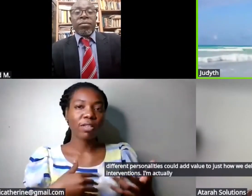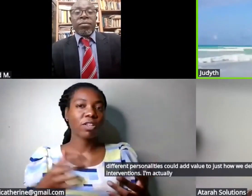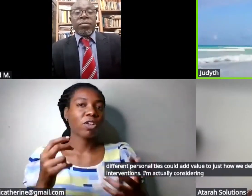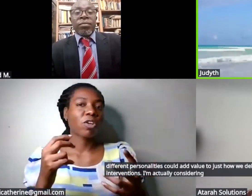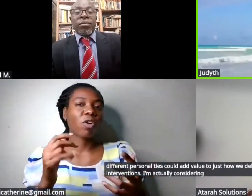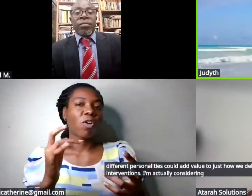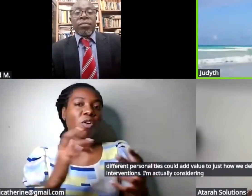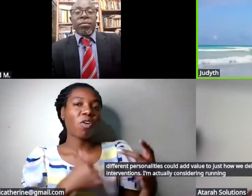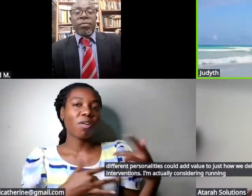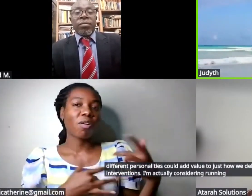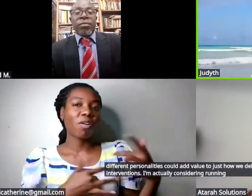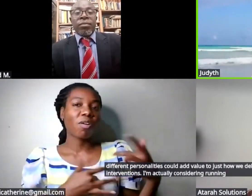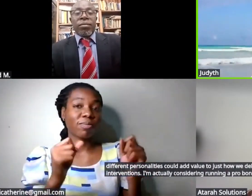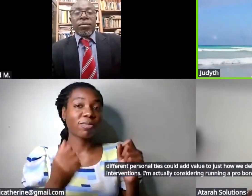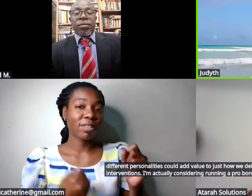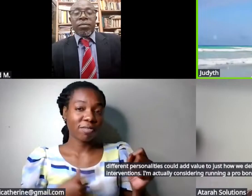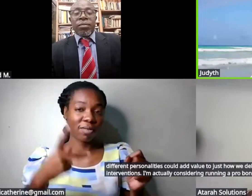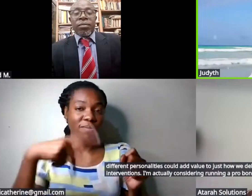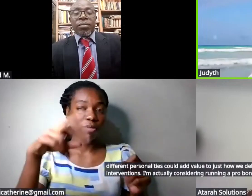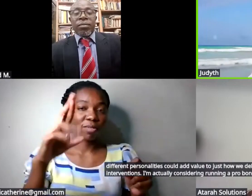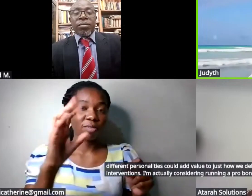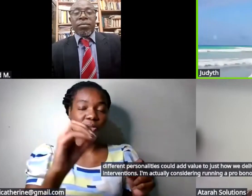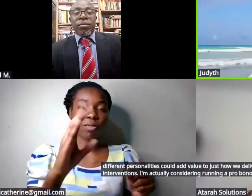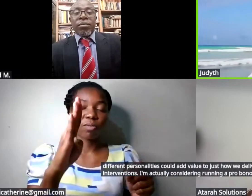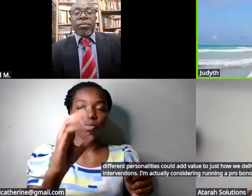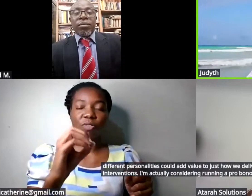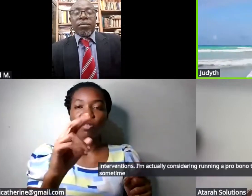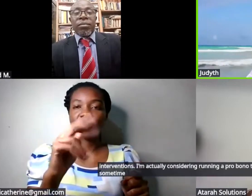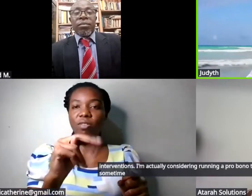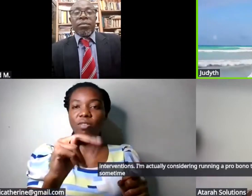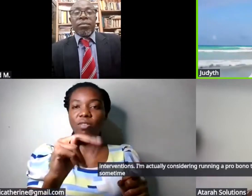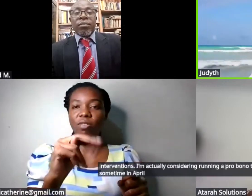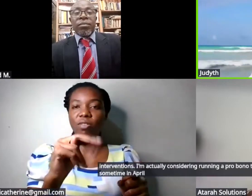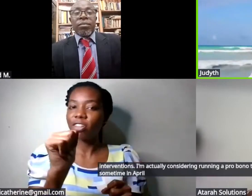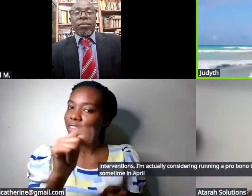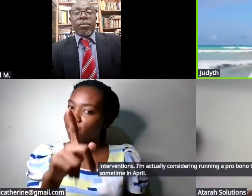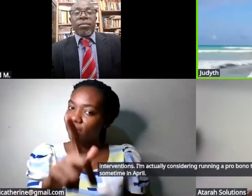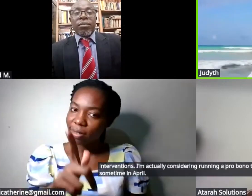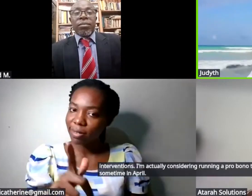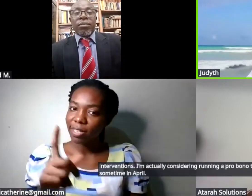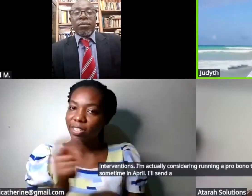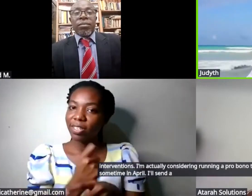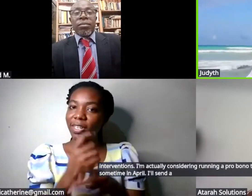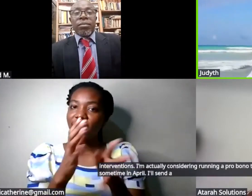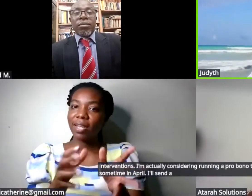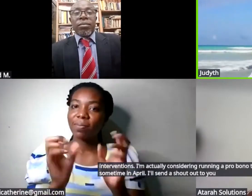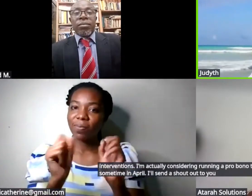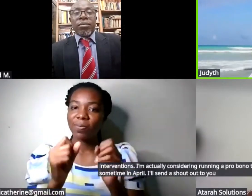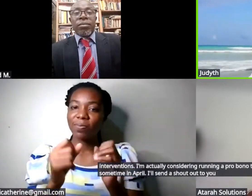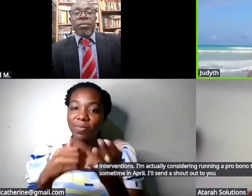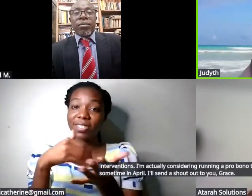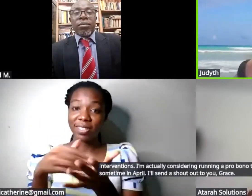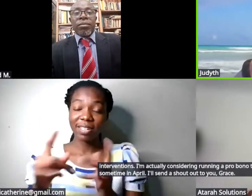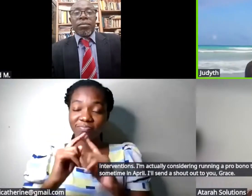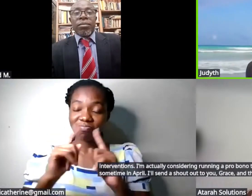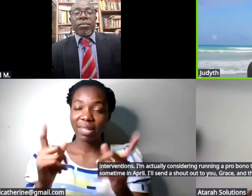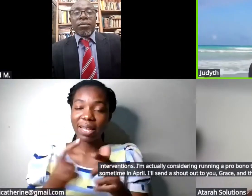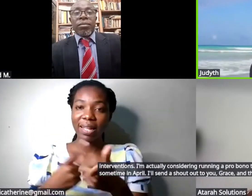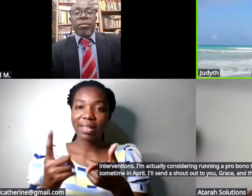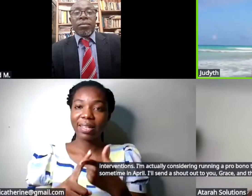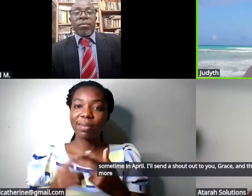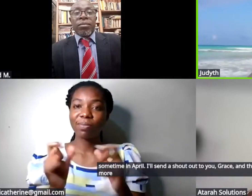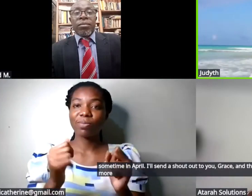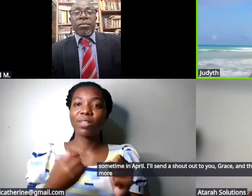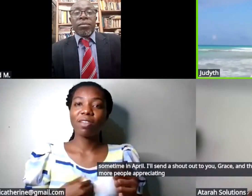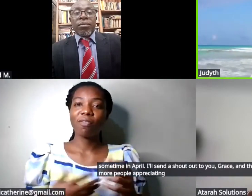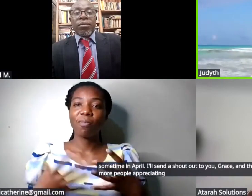a pro bono train the trainer sometime in April. I'll send a shout out to you, Grace, and then we can have more people appreciating that